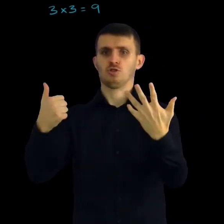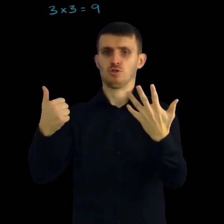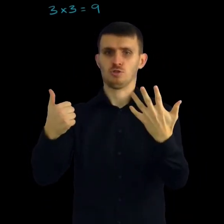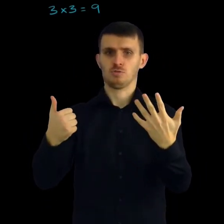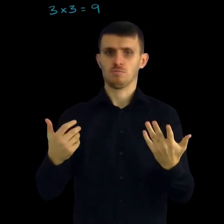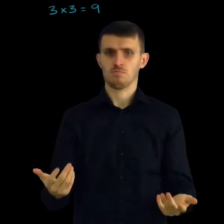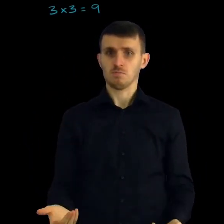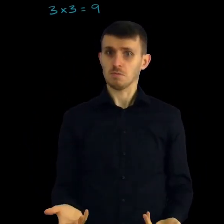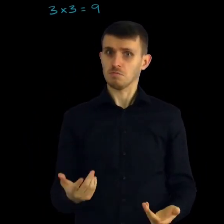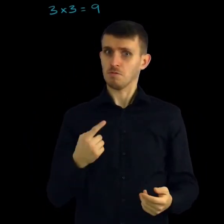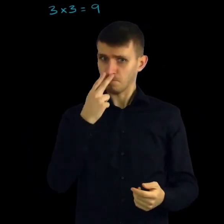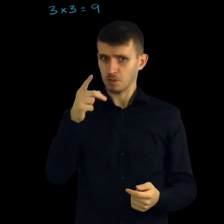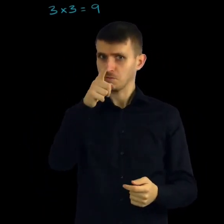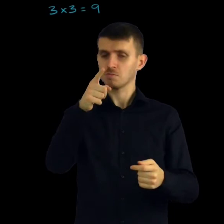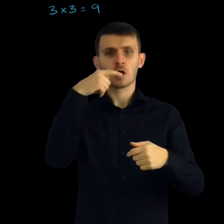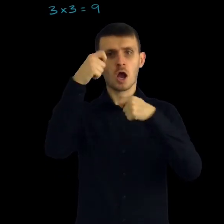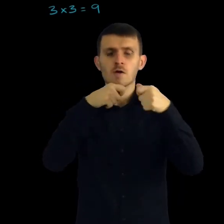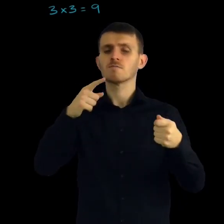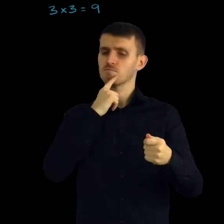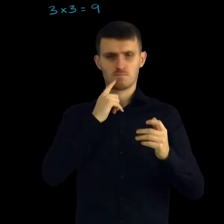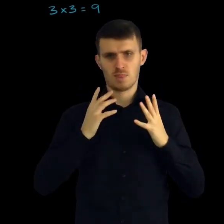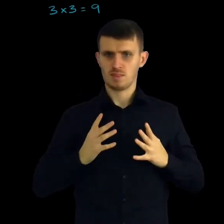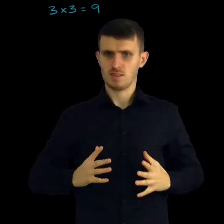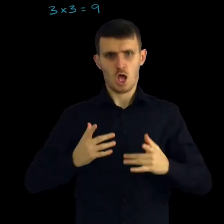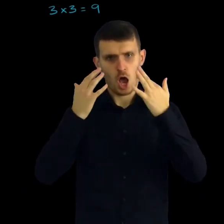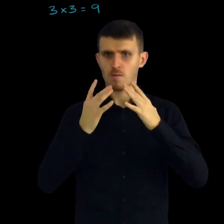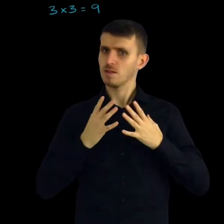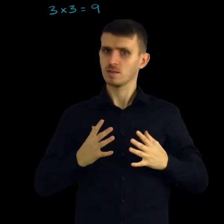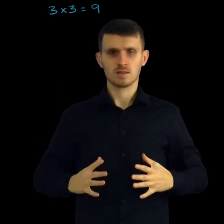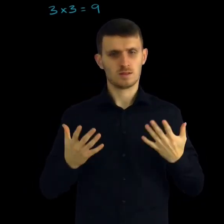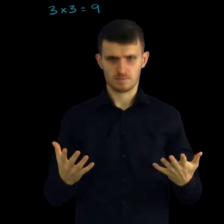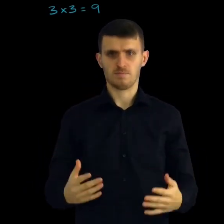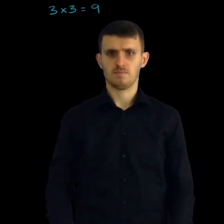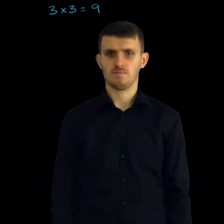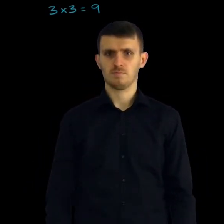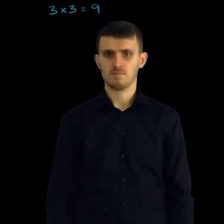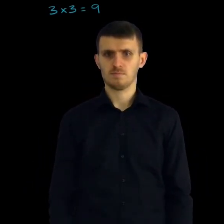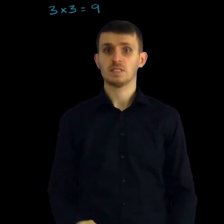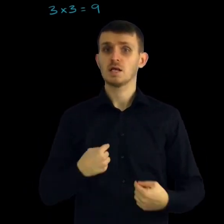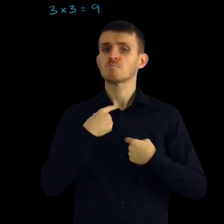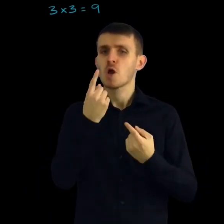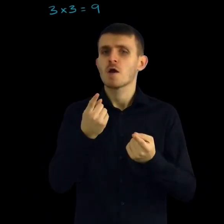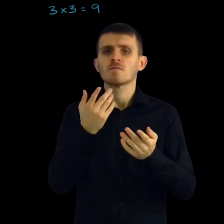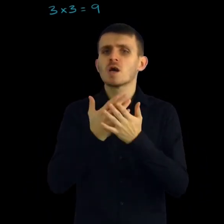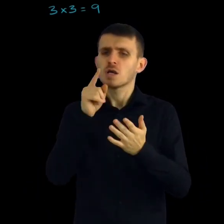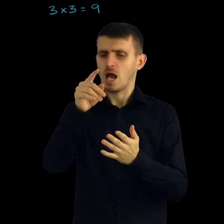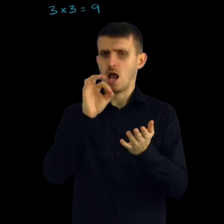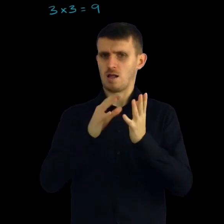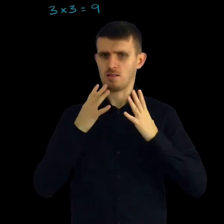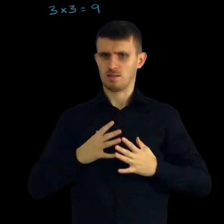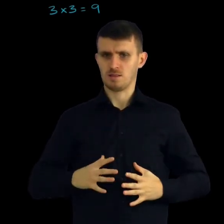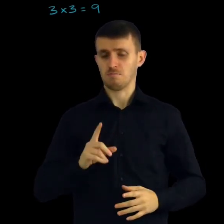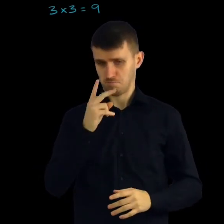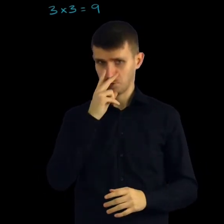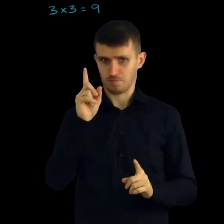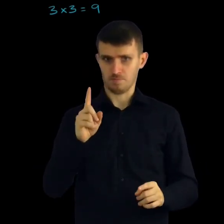3 is 96. And I really encourage you to think about why this worked. And I'll give you a little bit of a hint here. I'll give you a little bit of a hint